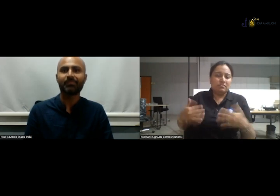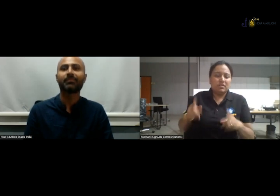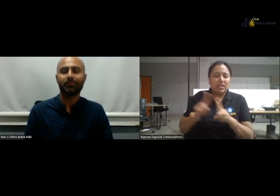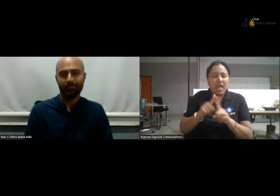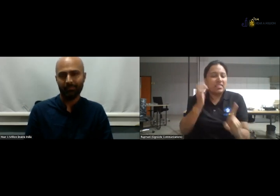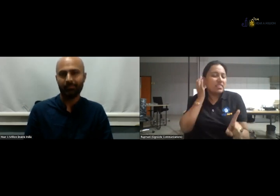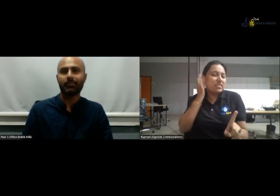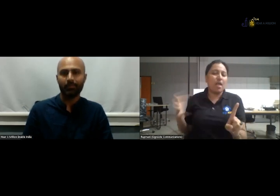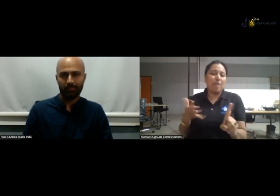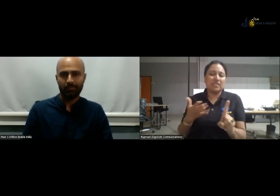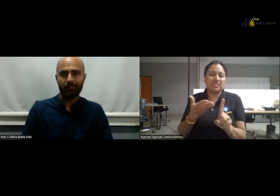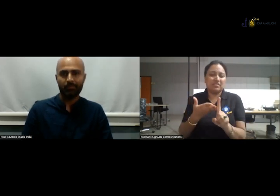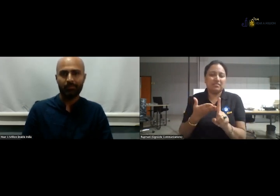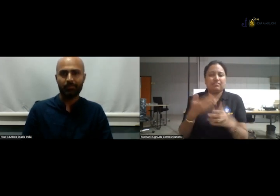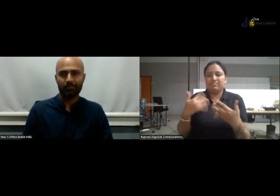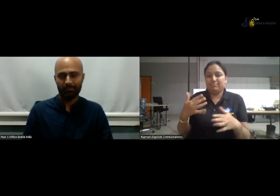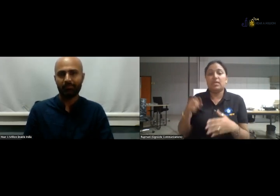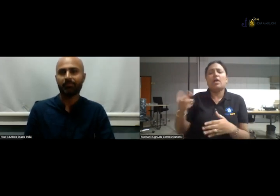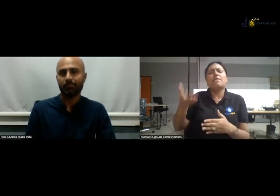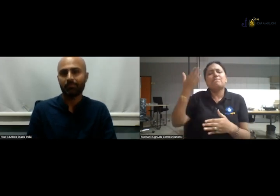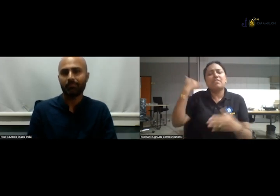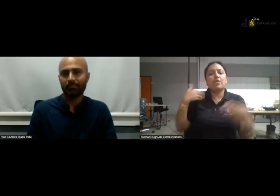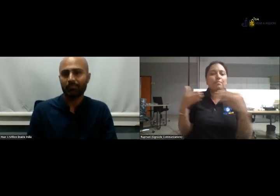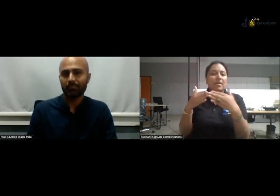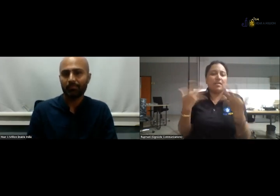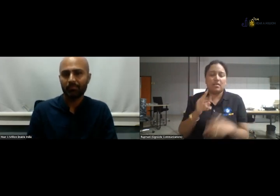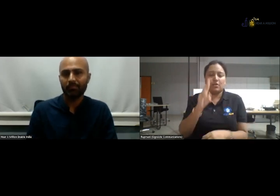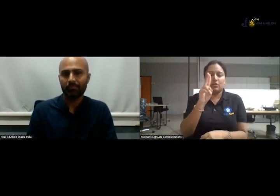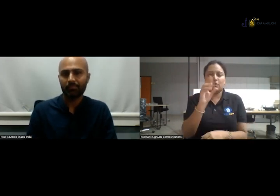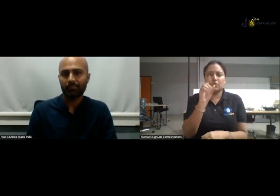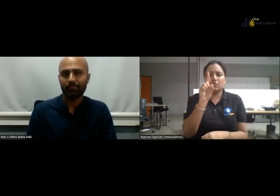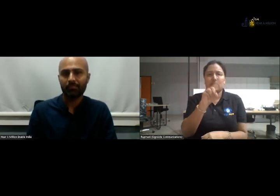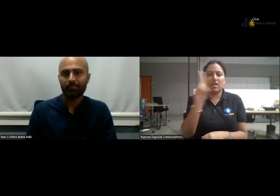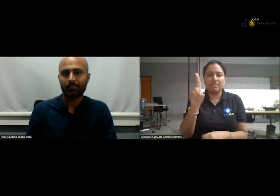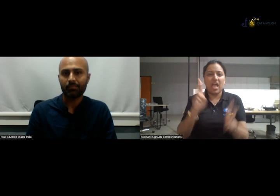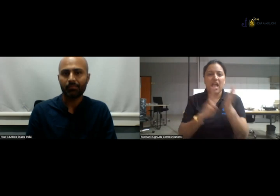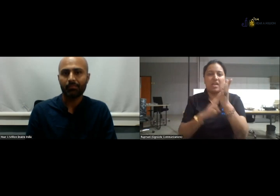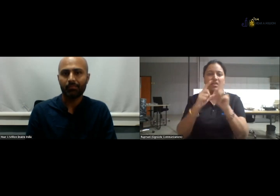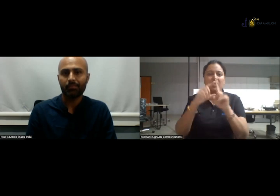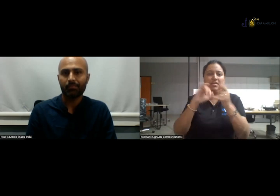Sudamini was a gem of a person. She was very, very precious.